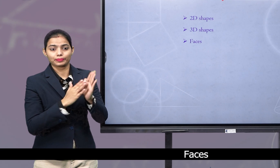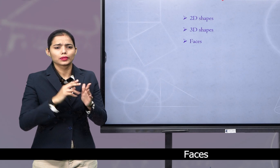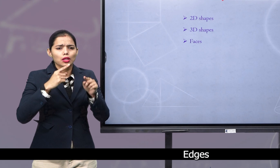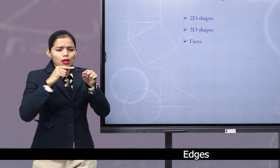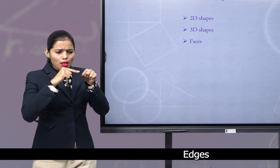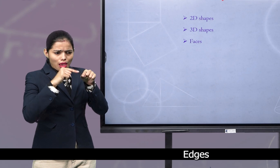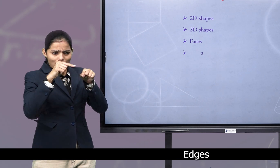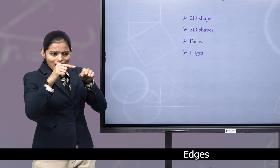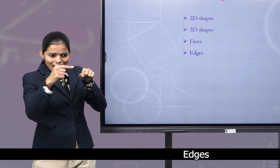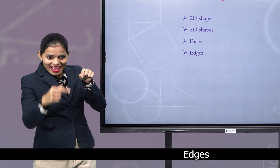edges,